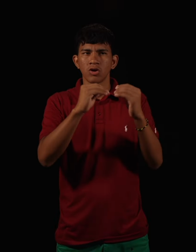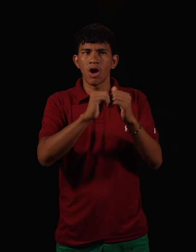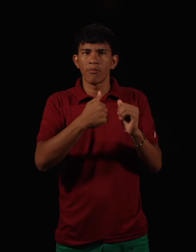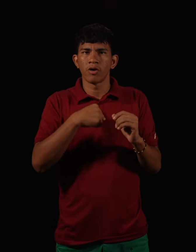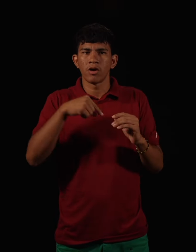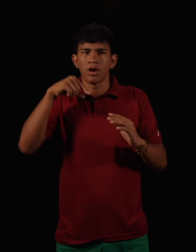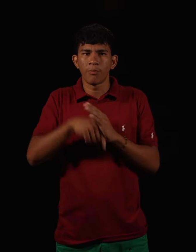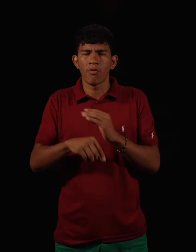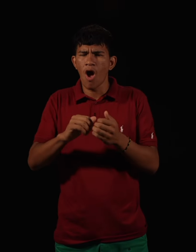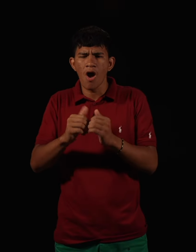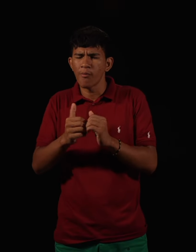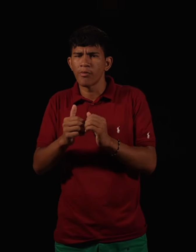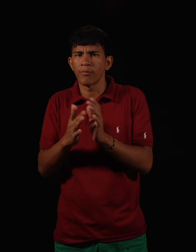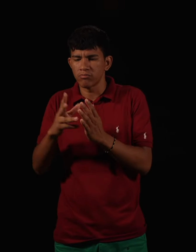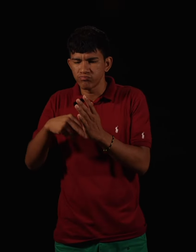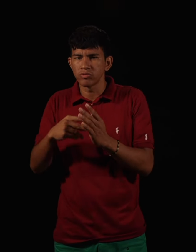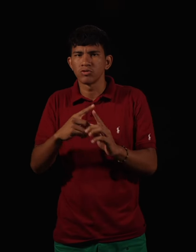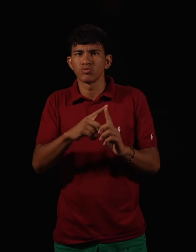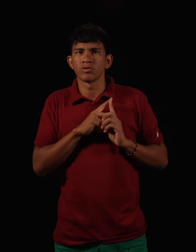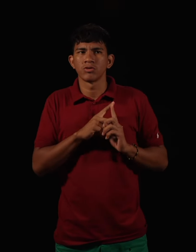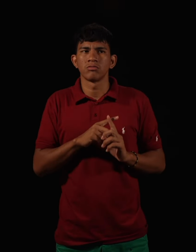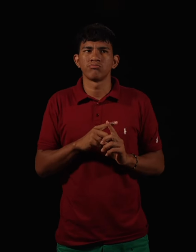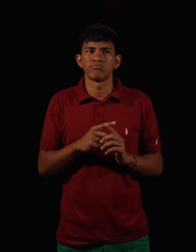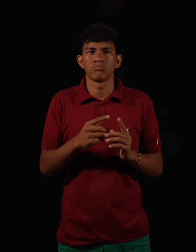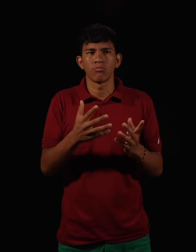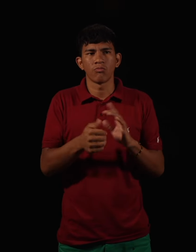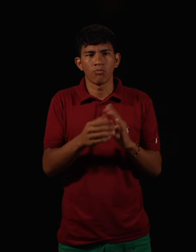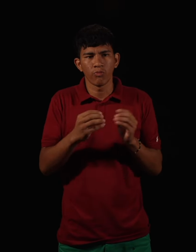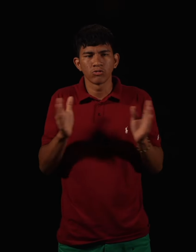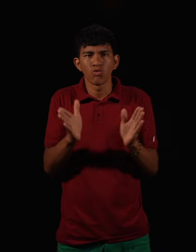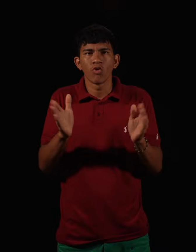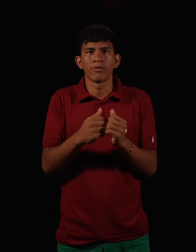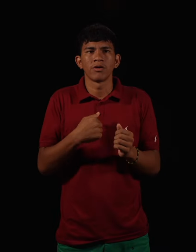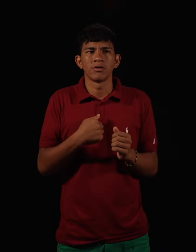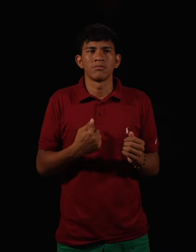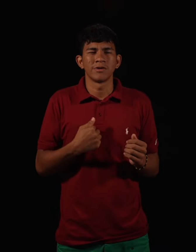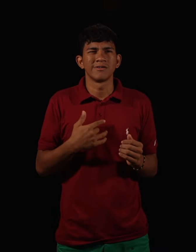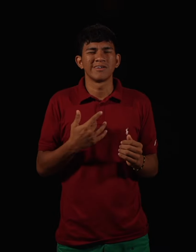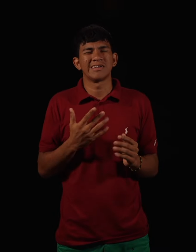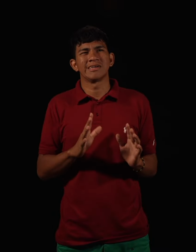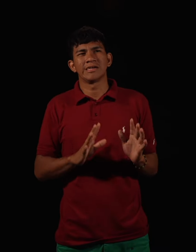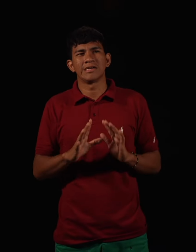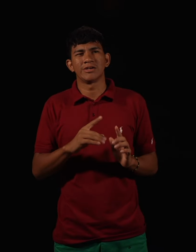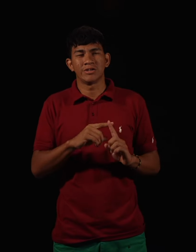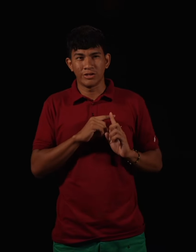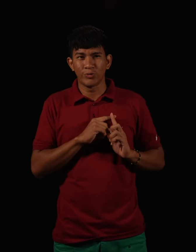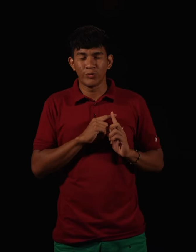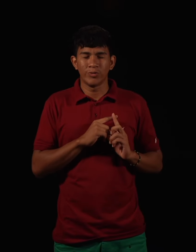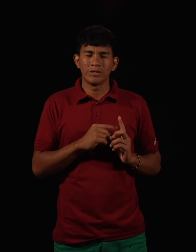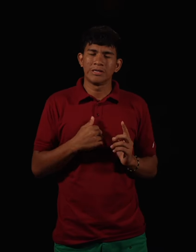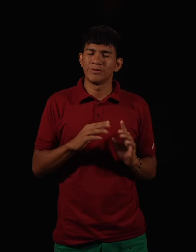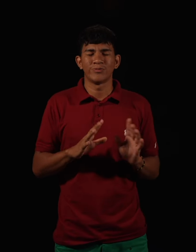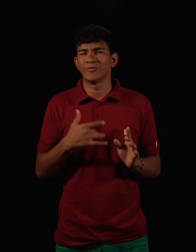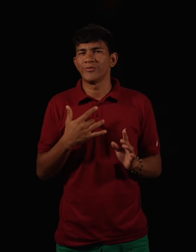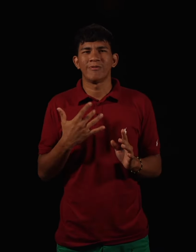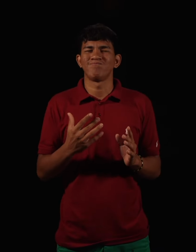and he taught me many deep things about the Bible and becoming a Christian. He encouraged me, but I really didn't feel